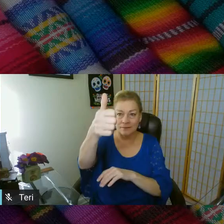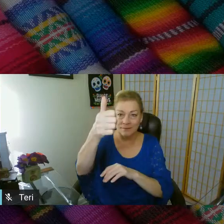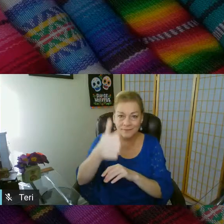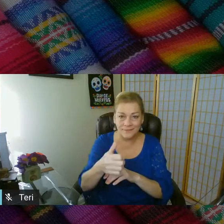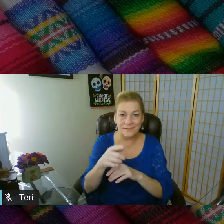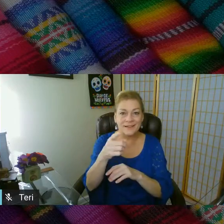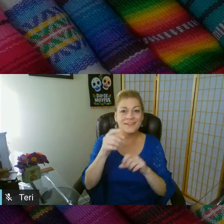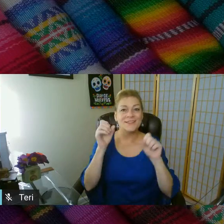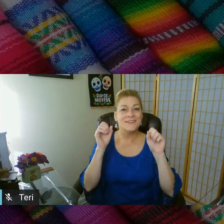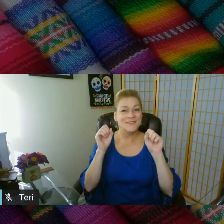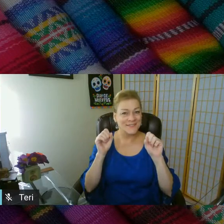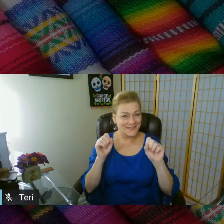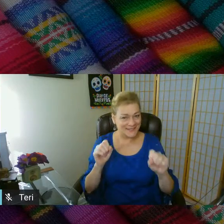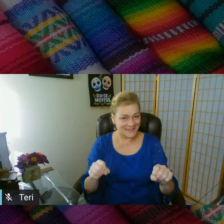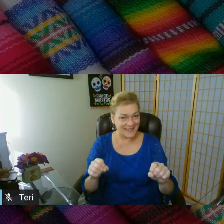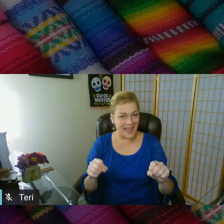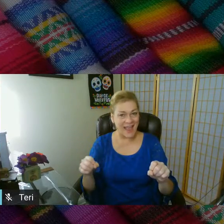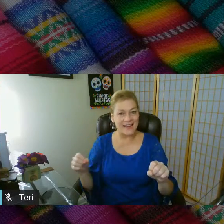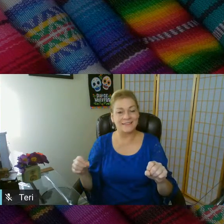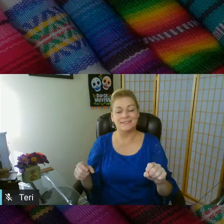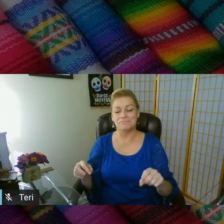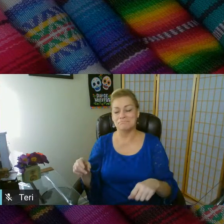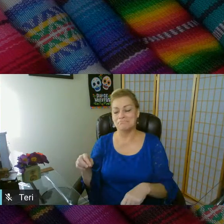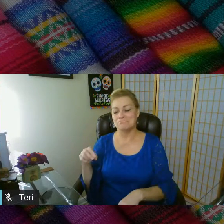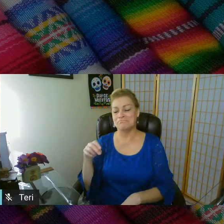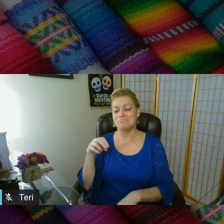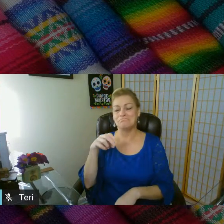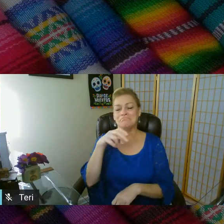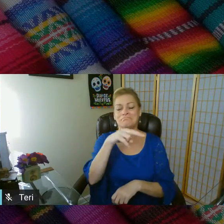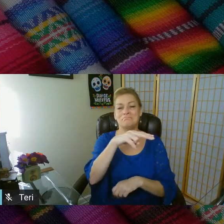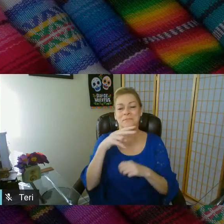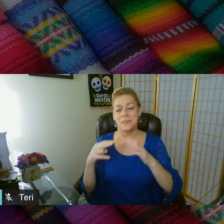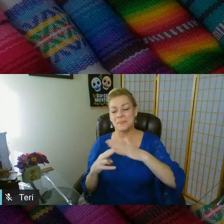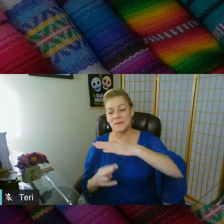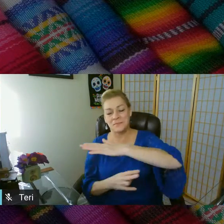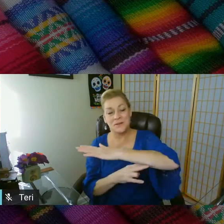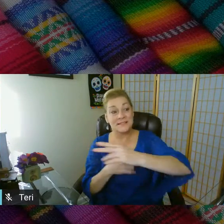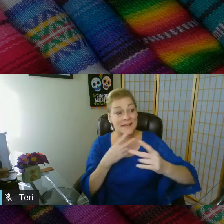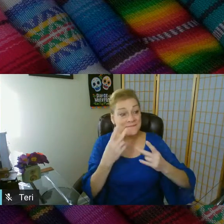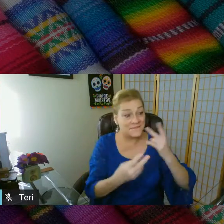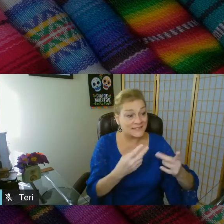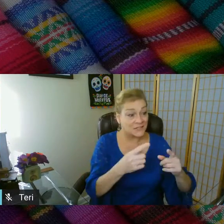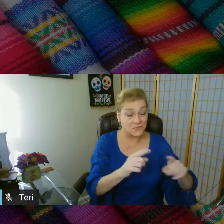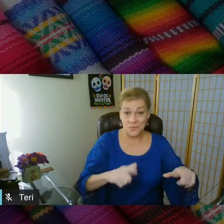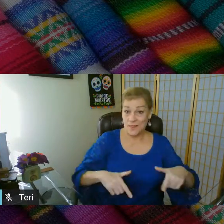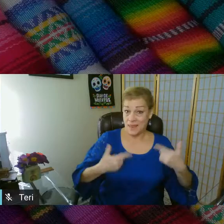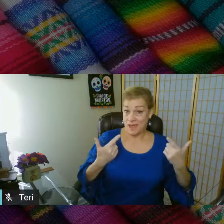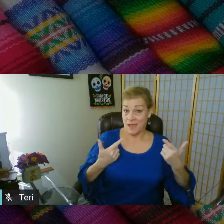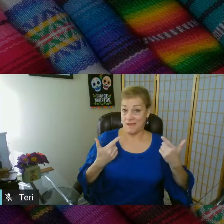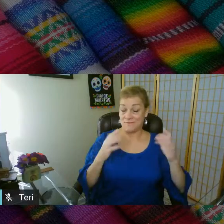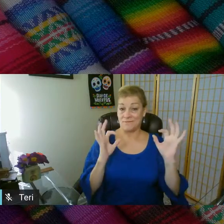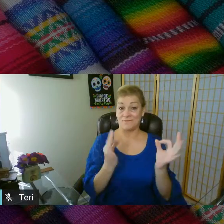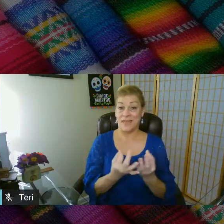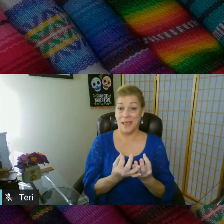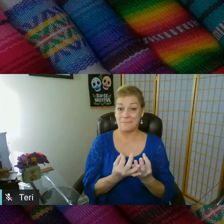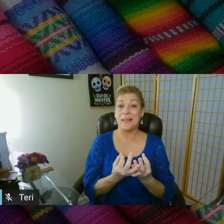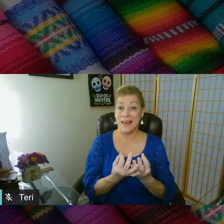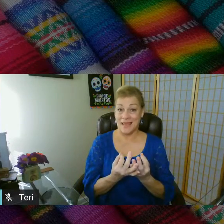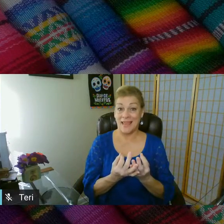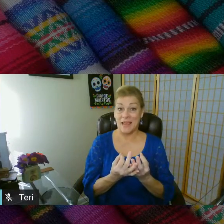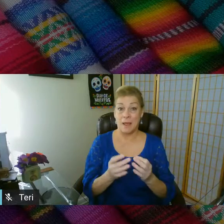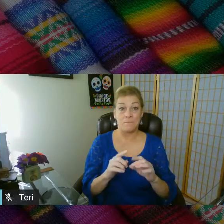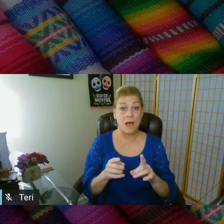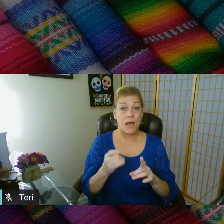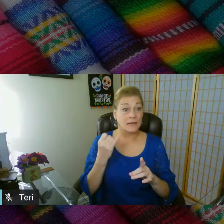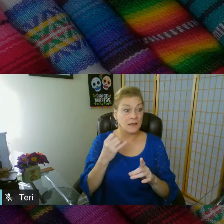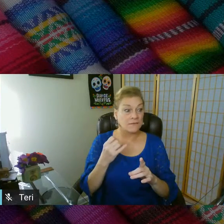Marigold Bridge or the Flower Bridge and make your visit to your living relatives. But if you aren't remembered,